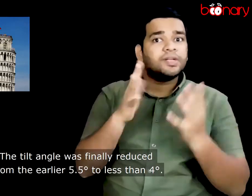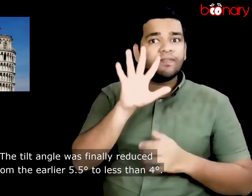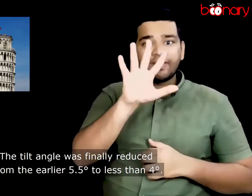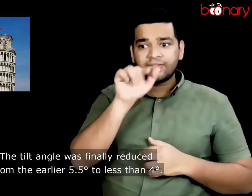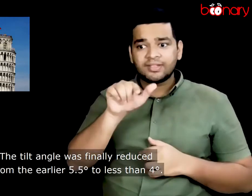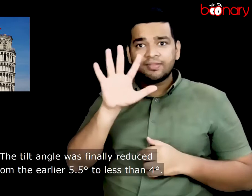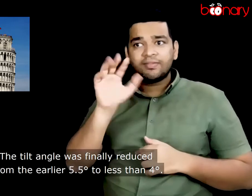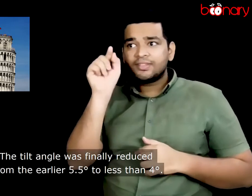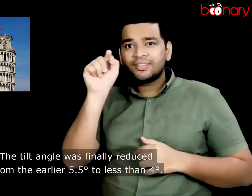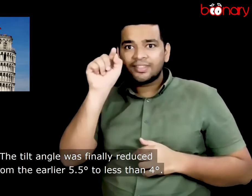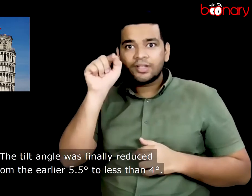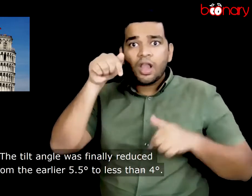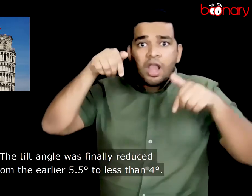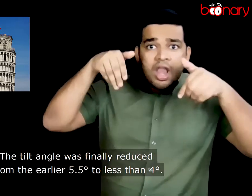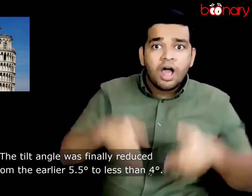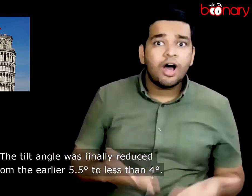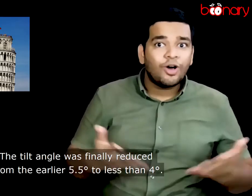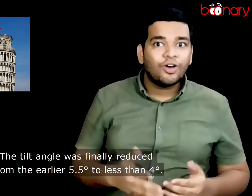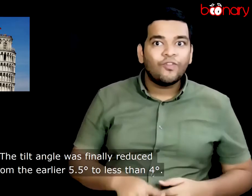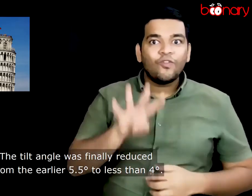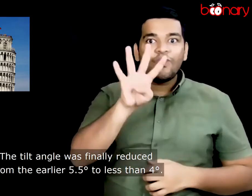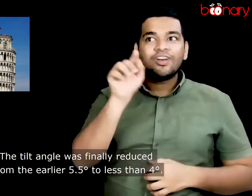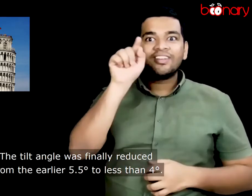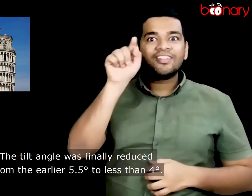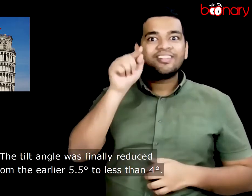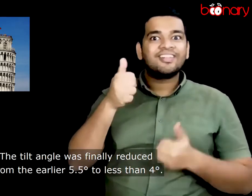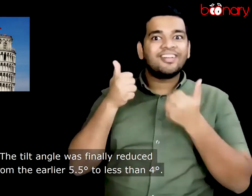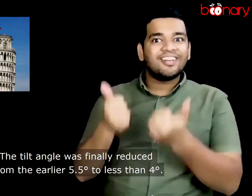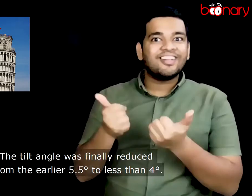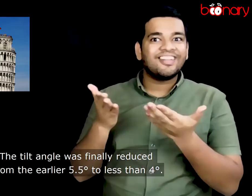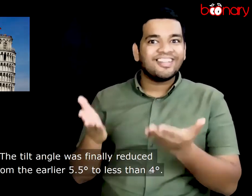reduced from the earlier 5.5 degrees to less than 4 degrees.